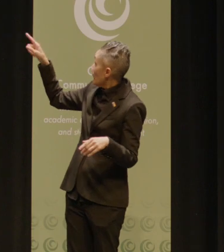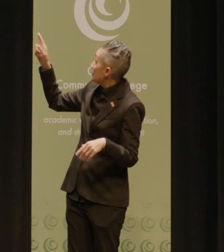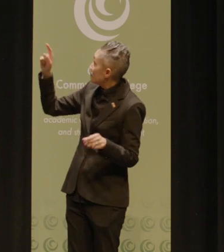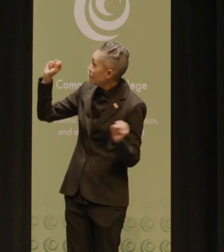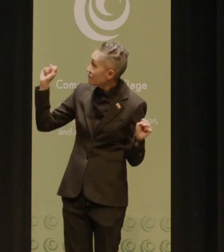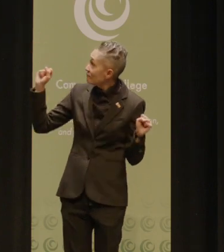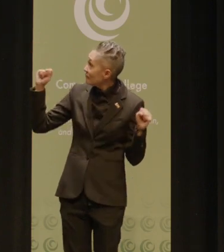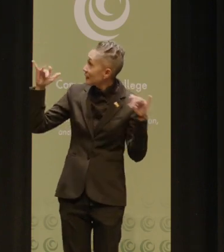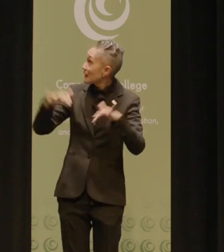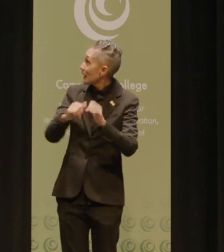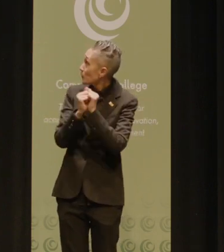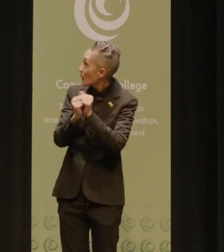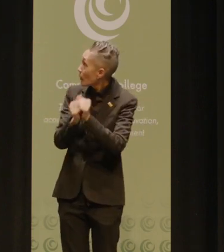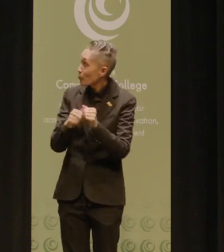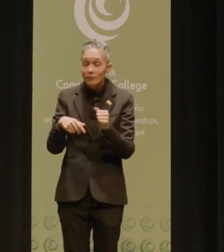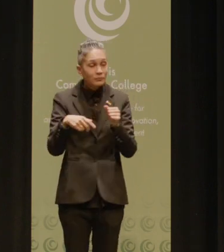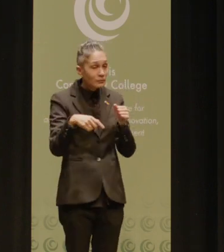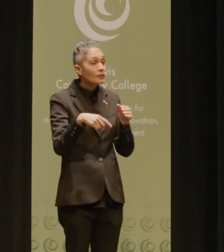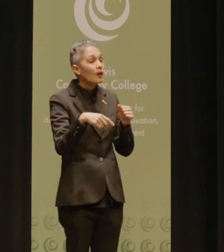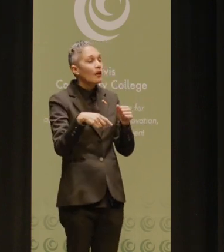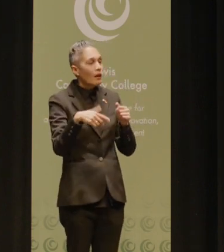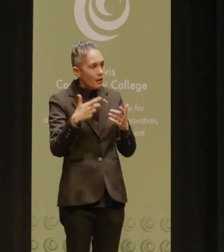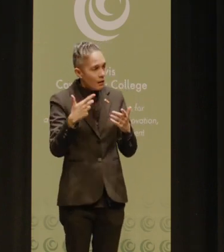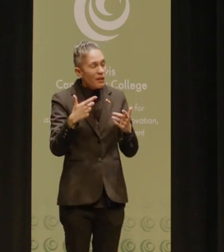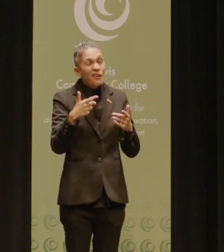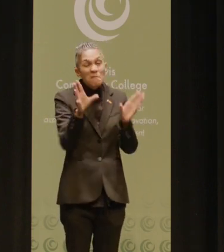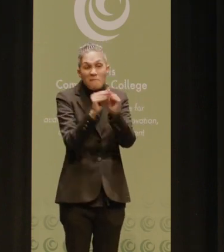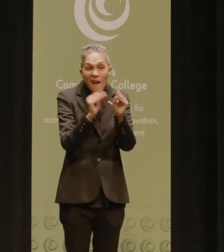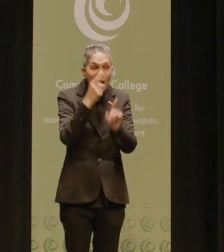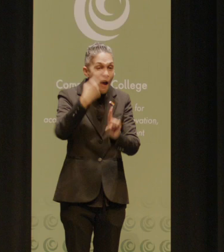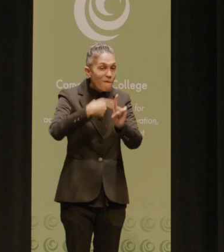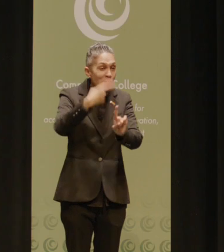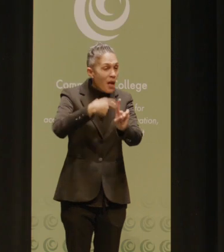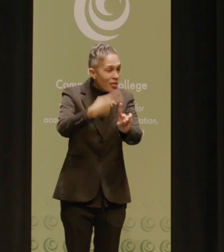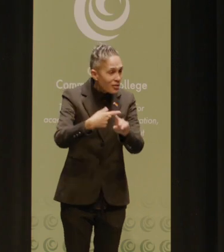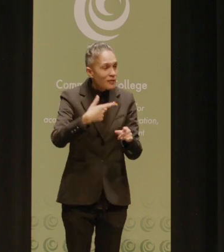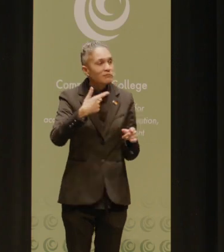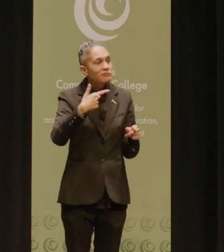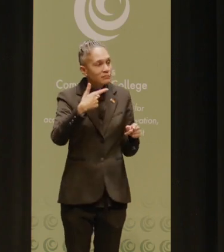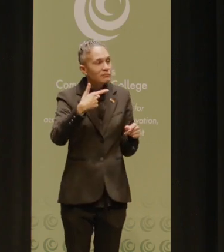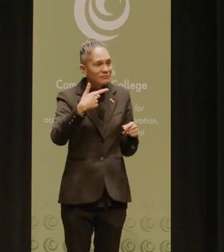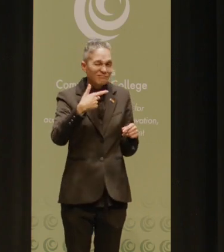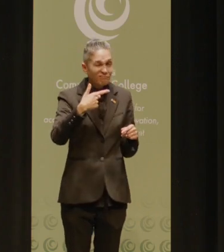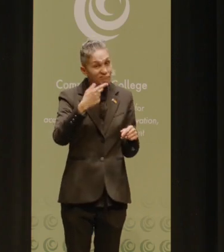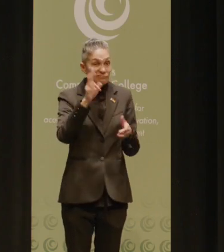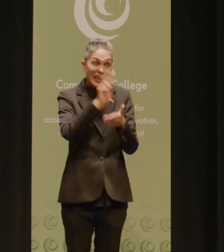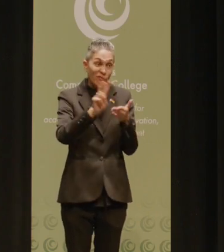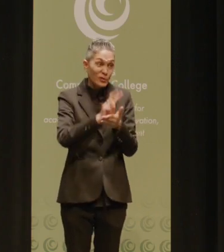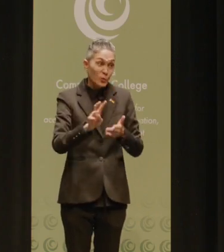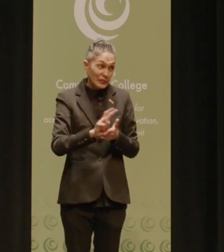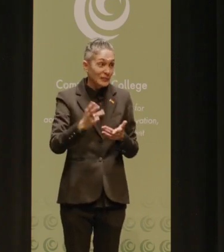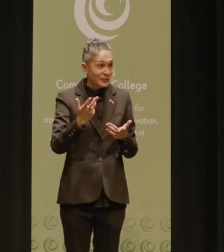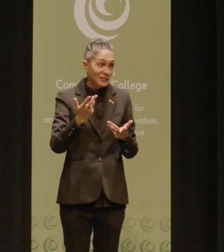together and they met every month. I think they might have even met bi-weekly a couple times, elbows